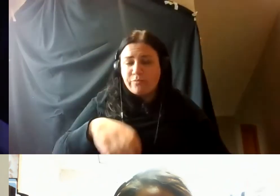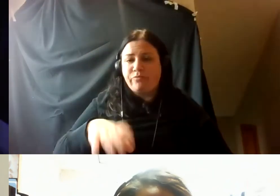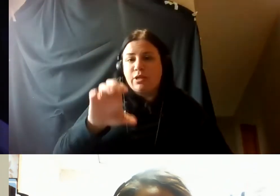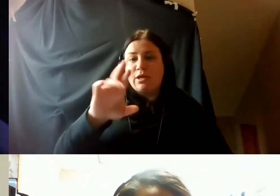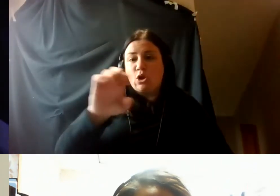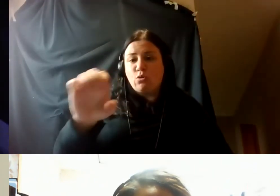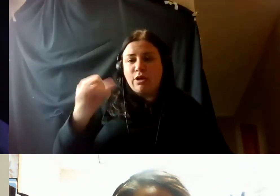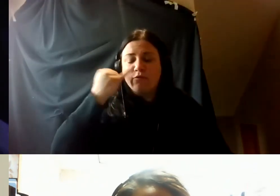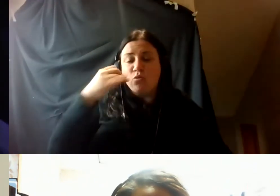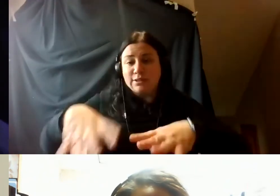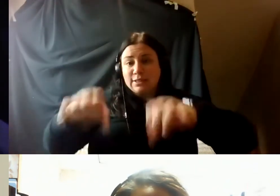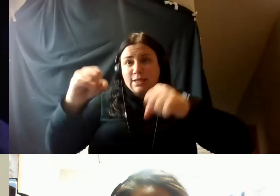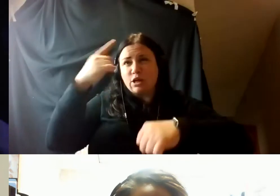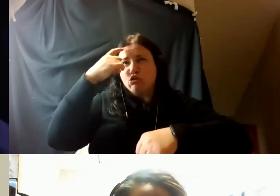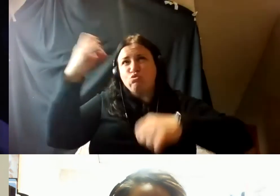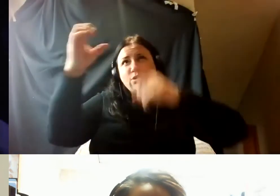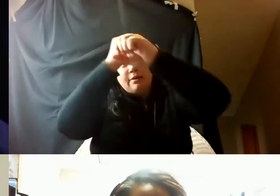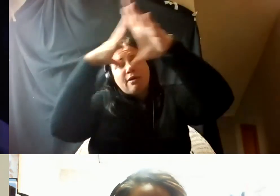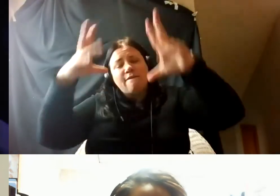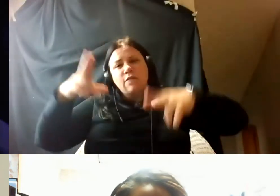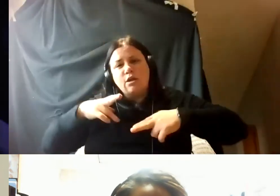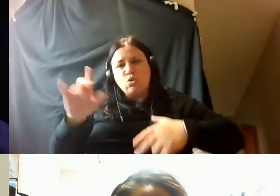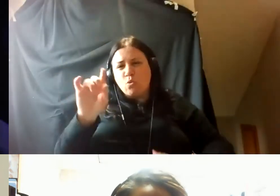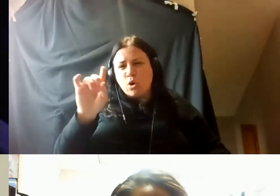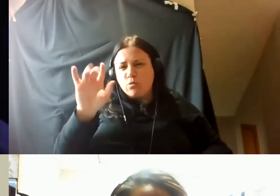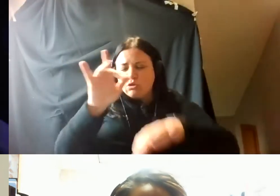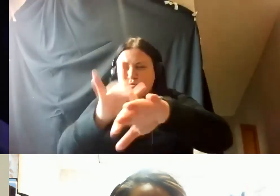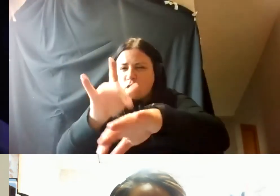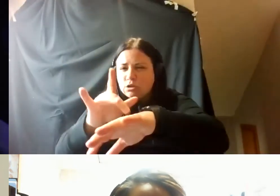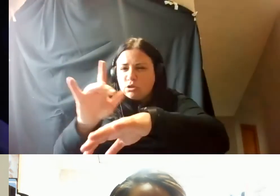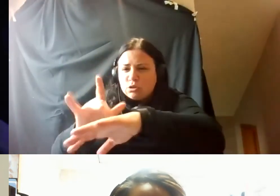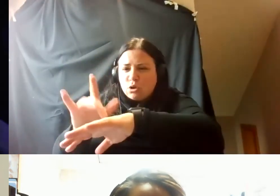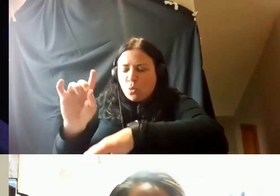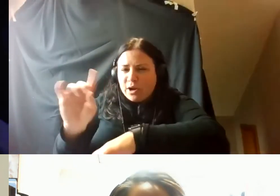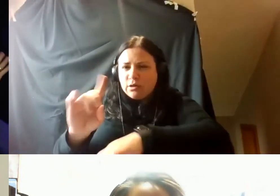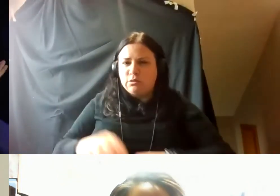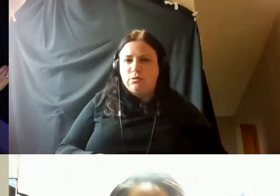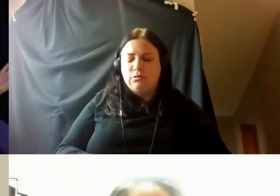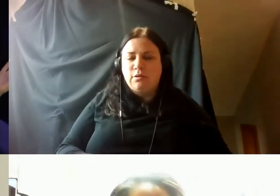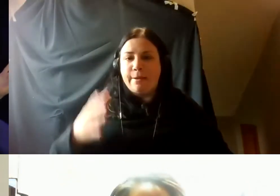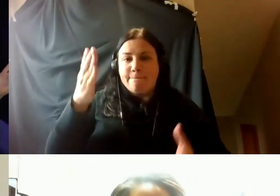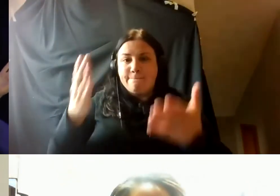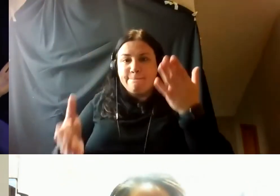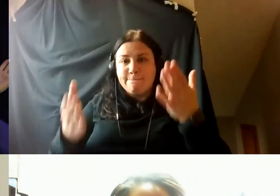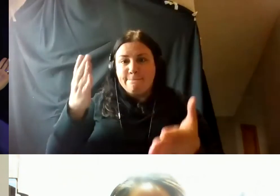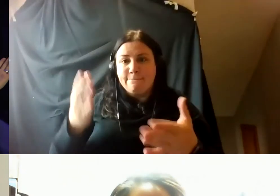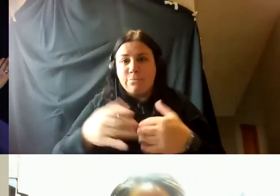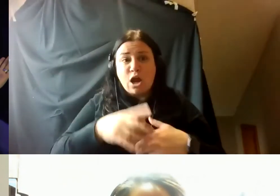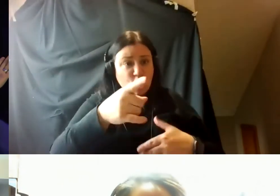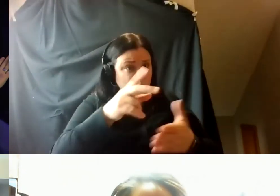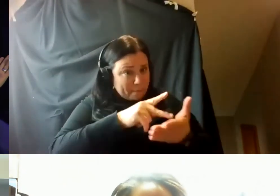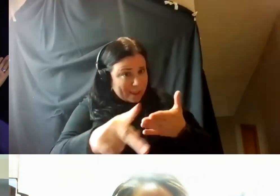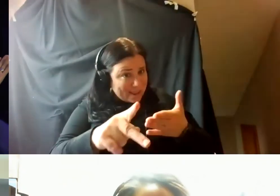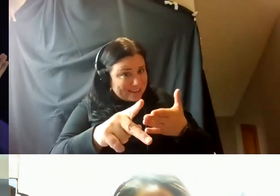dream vacation, where would you like to go? This could be anywhere you'd like to go. Maybe even Are you paying?